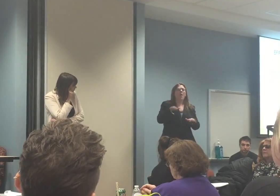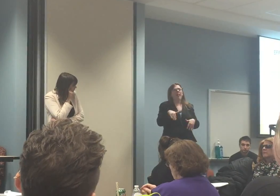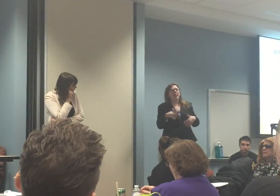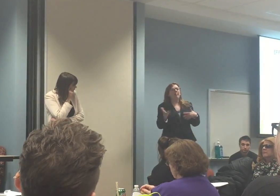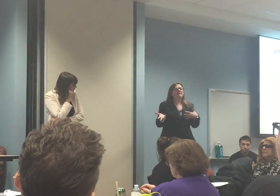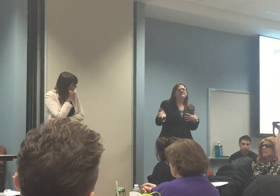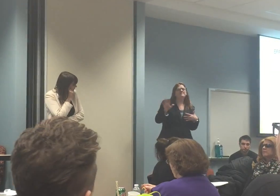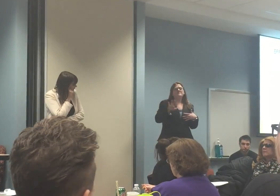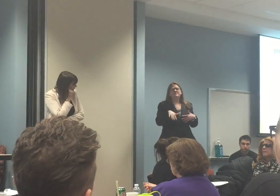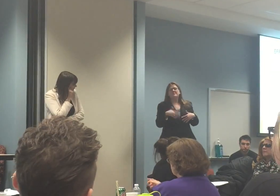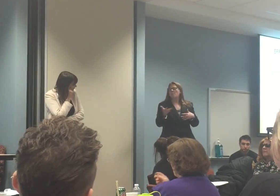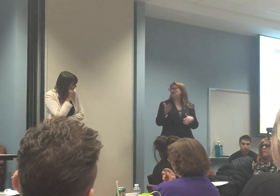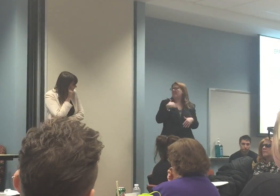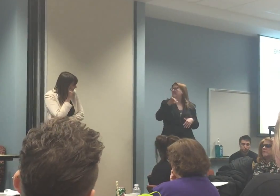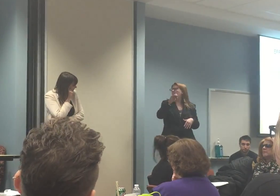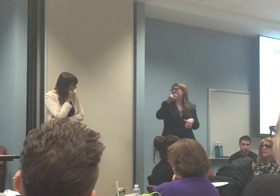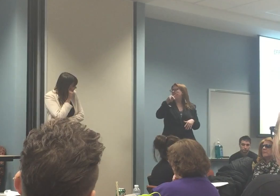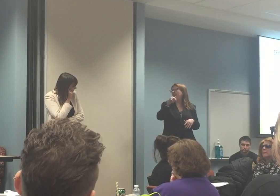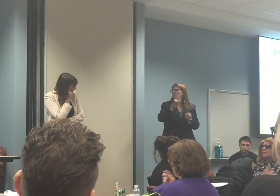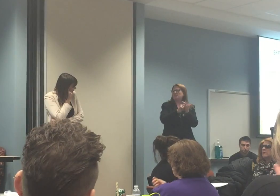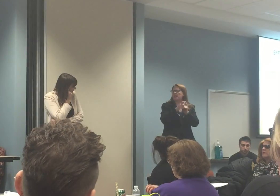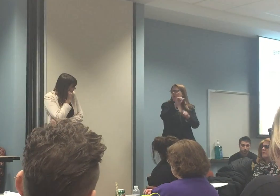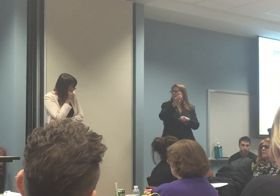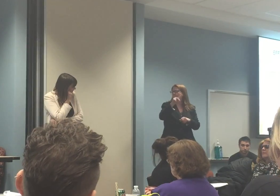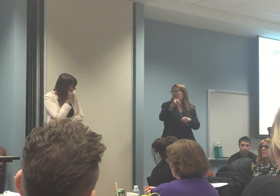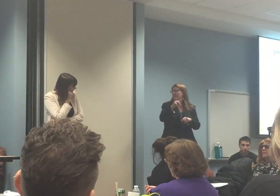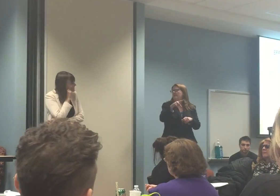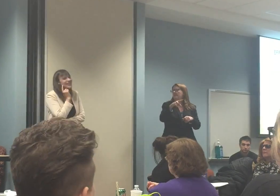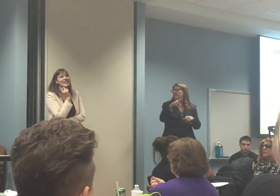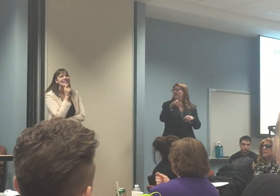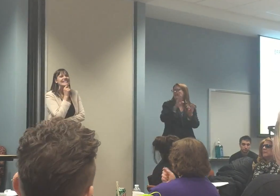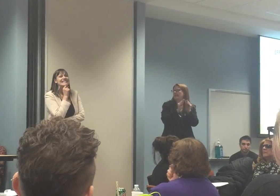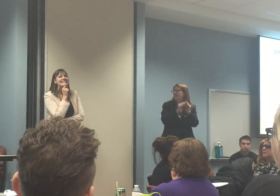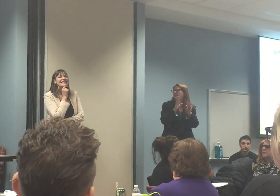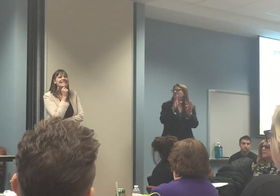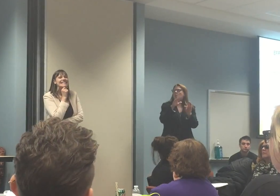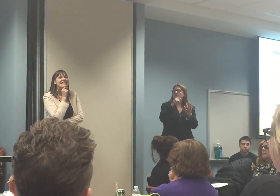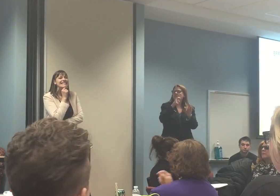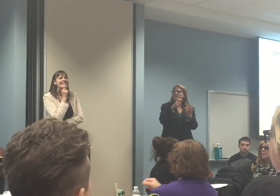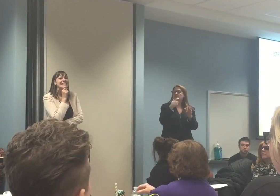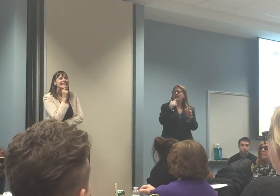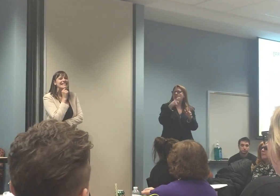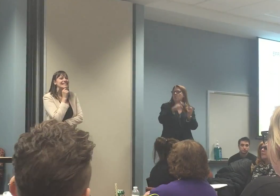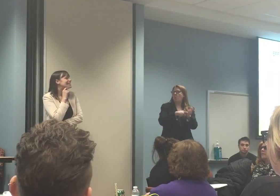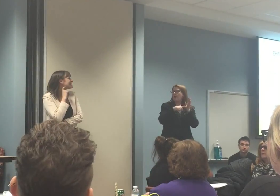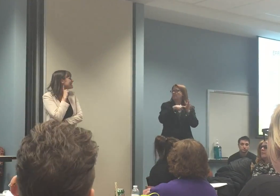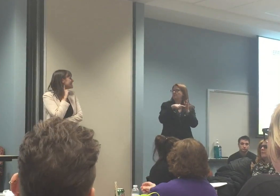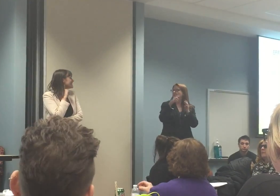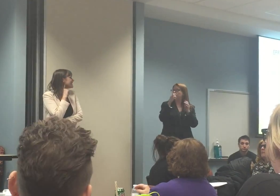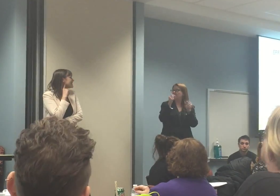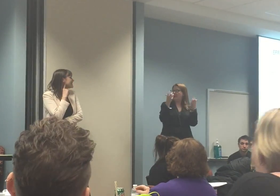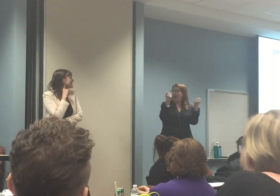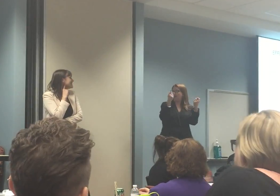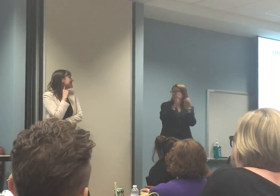we'll just have an IEP meeting and we'll change the IEP so it doesn't say a requirement of a sign language interpreter.